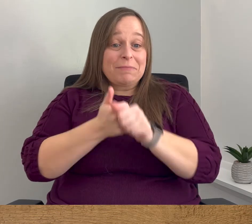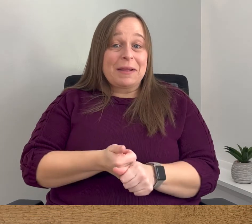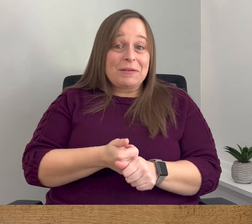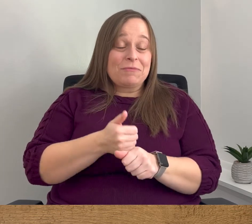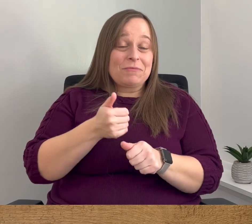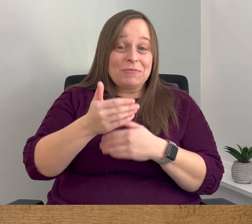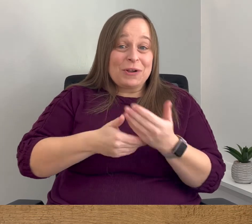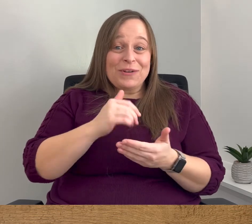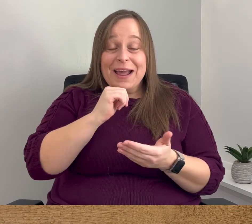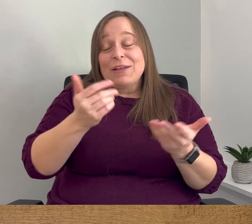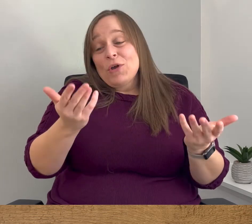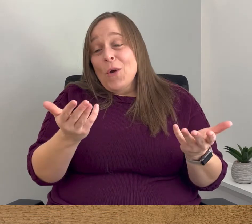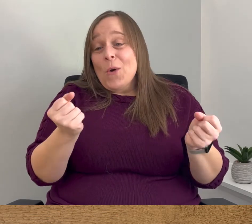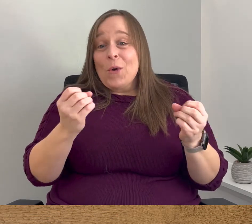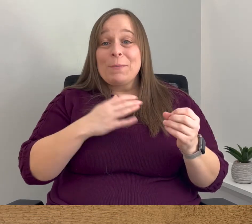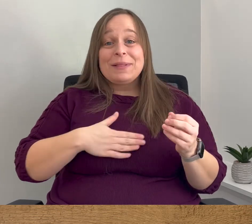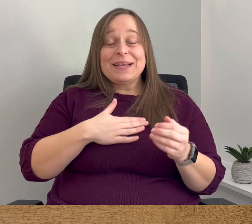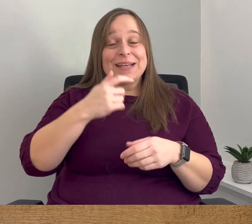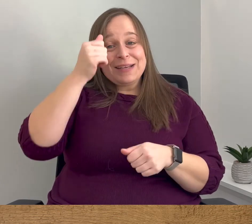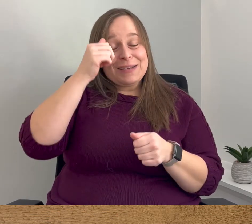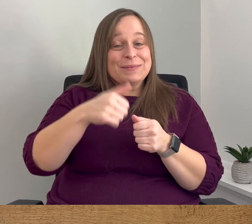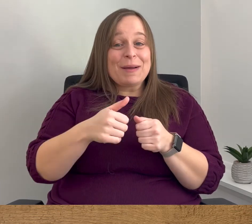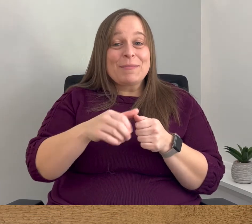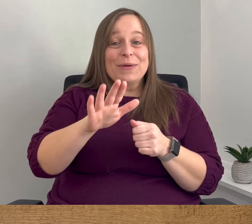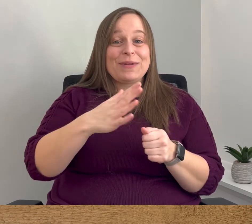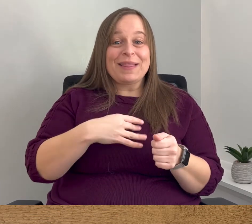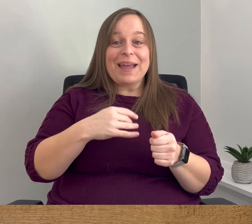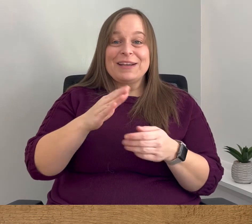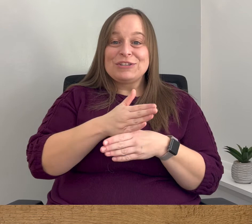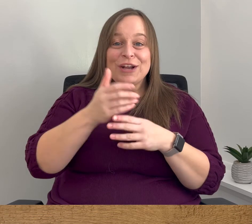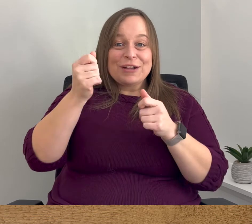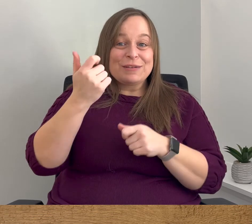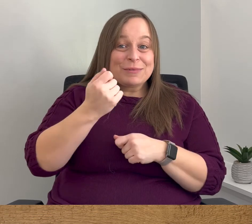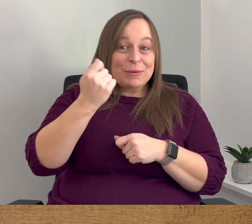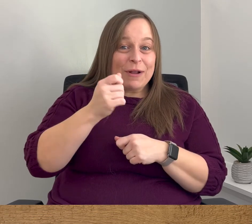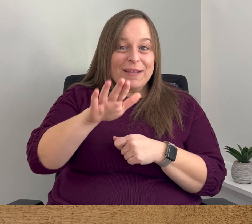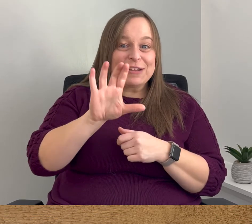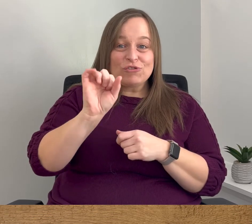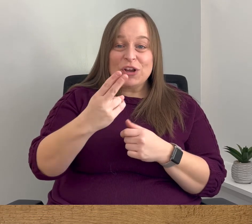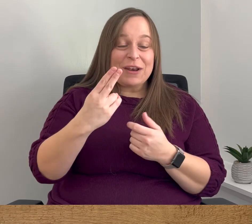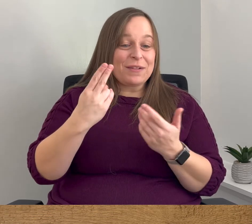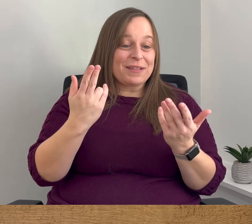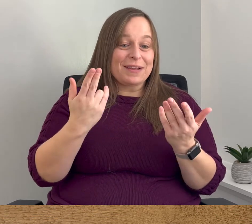we stayed on track or not. So please remember to like, share, and subscribe